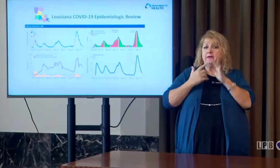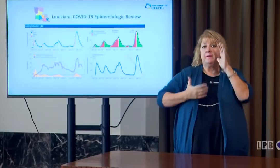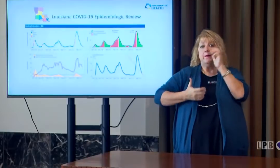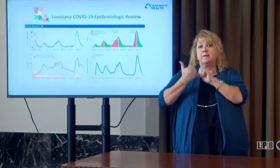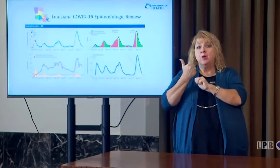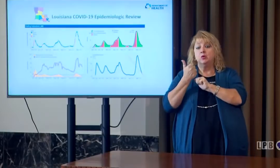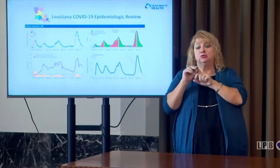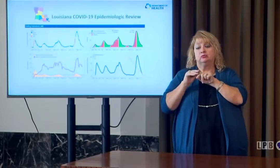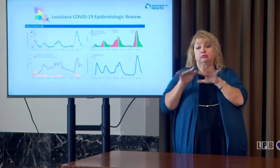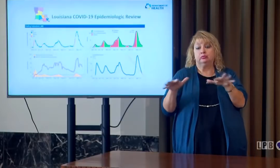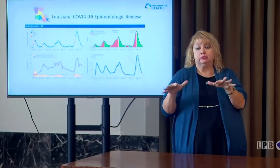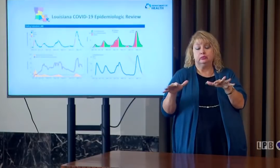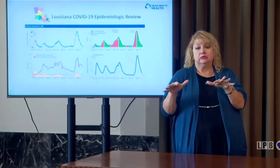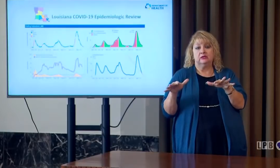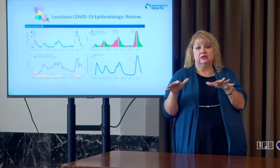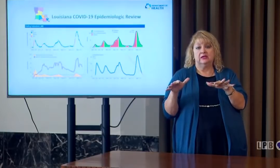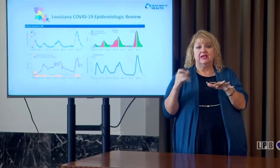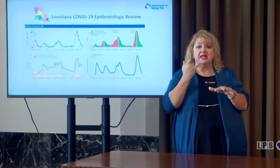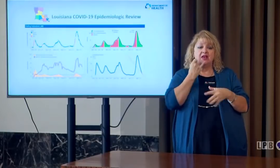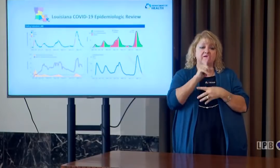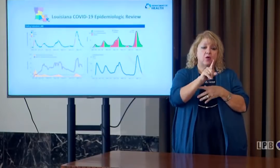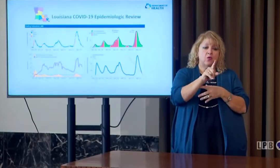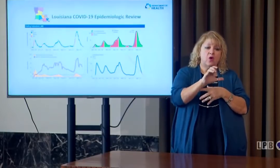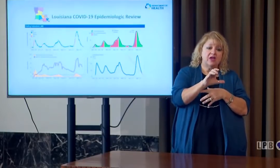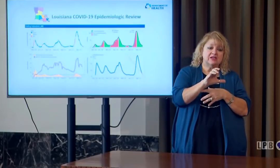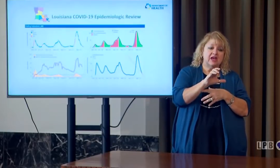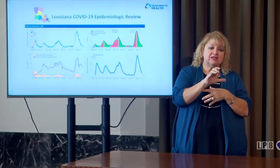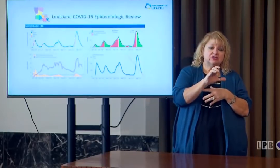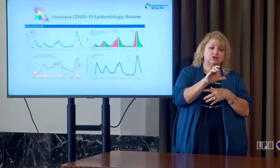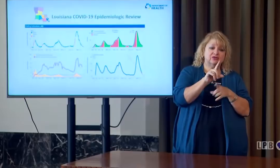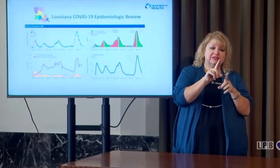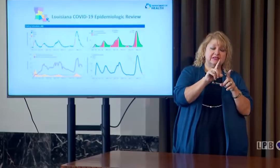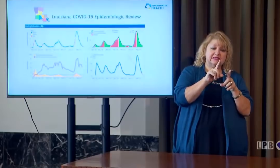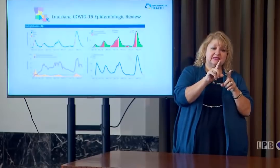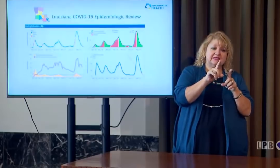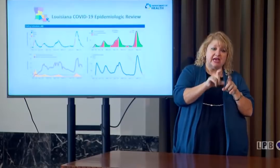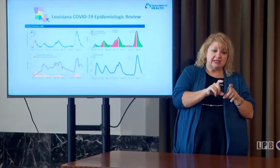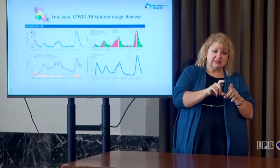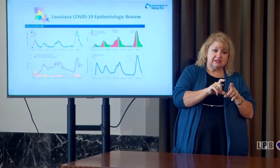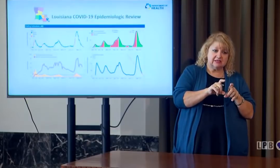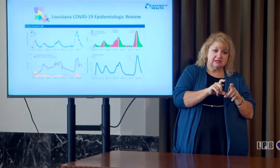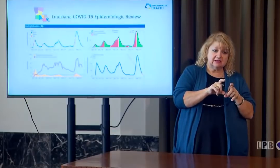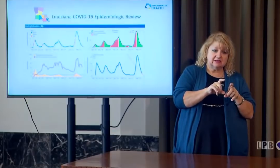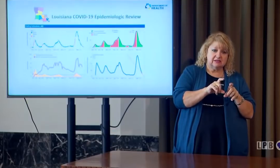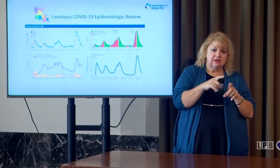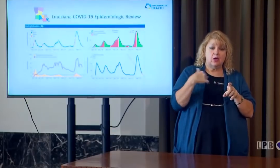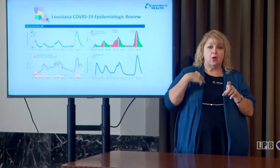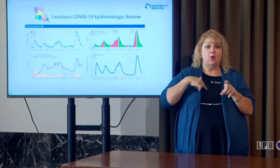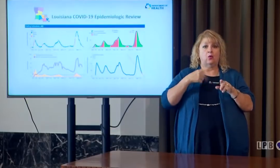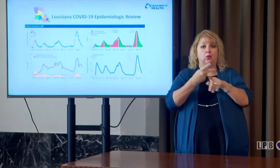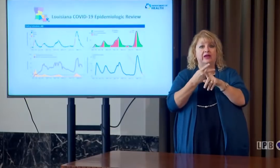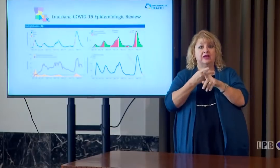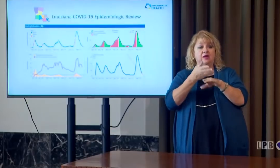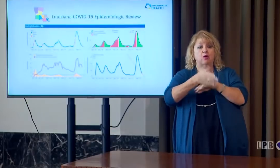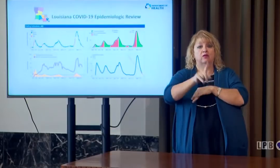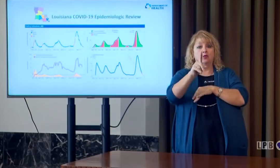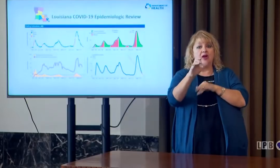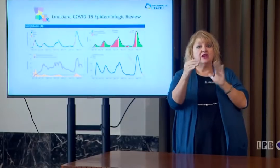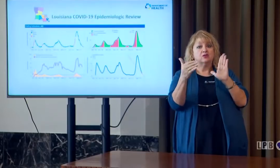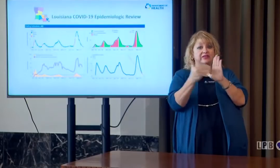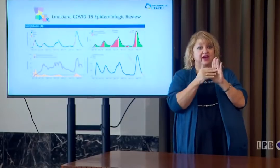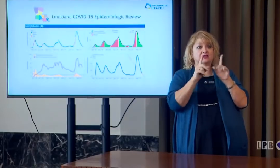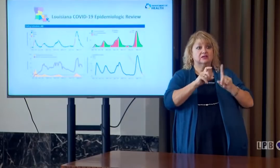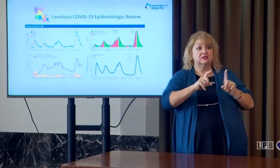is if you have over 100 tests per 100,000 residents per week. And we peaked over 100 per day. We've